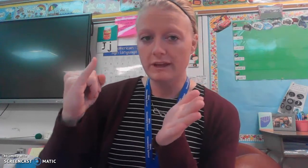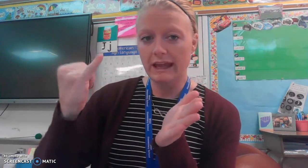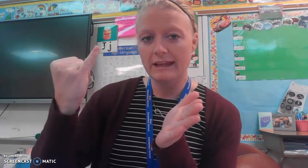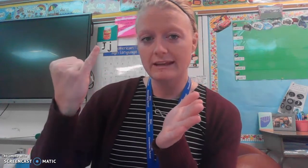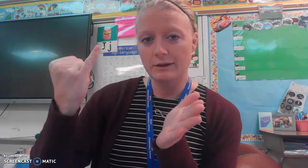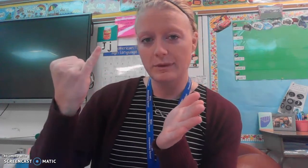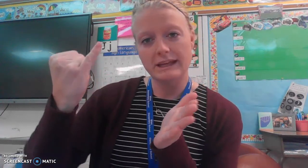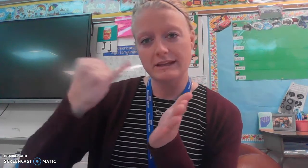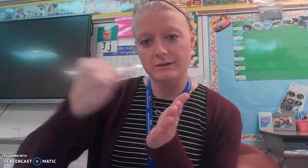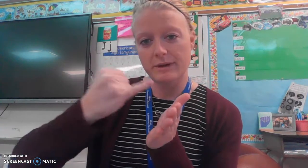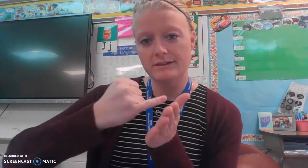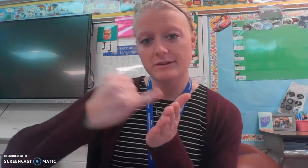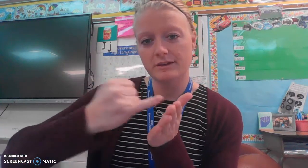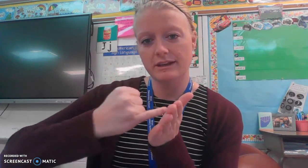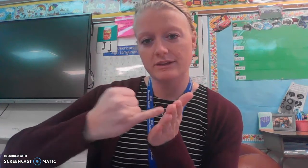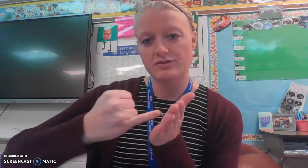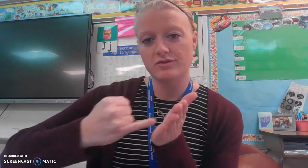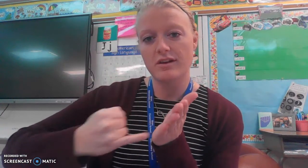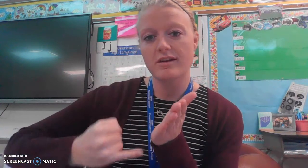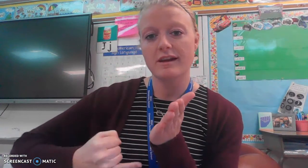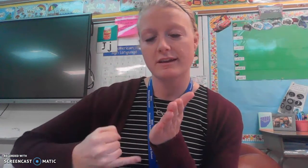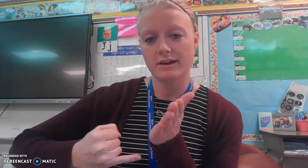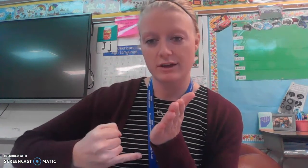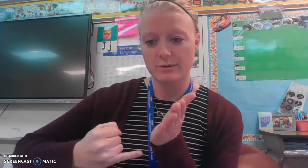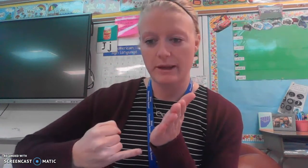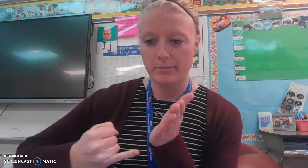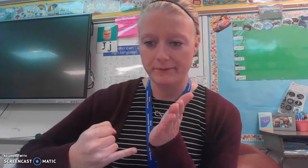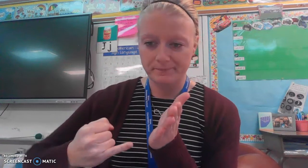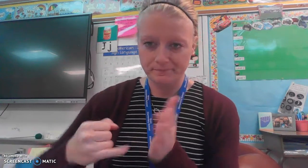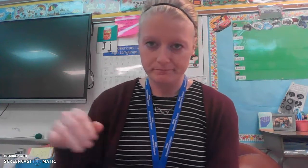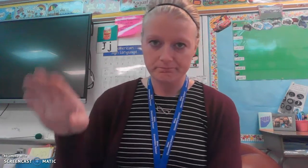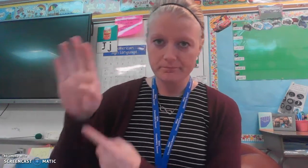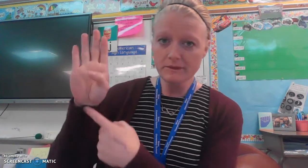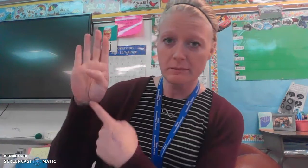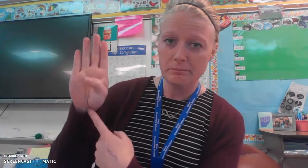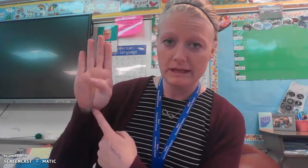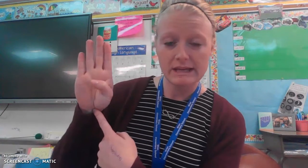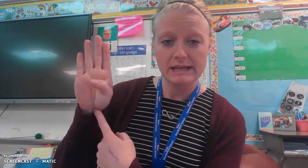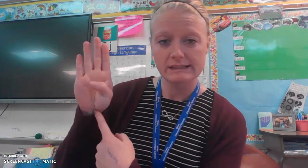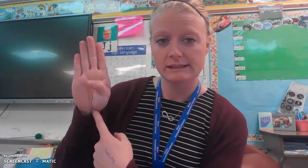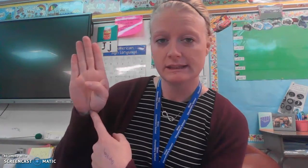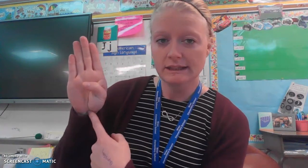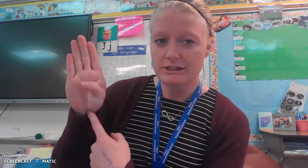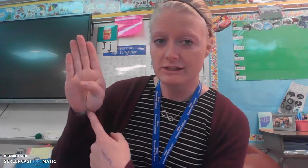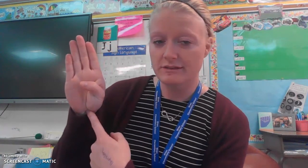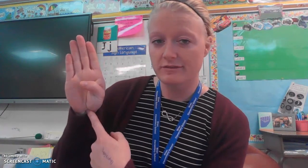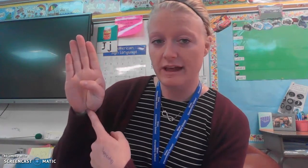moving hand, your pinky is your pencil, and it's drawing on your paper. B, just a